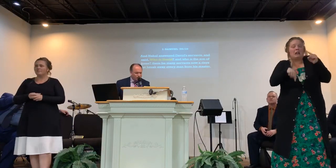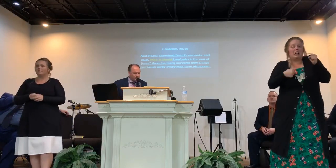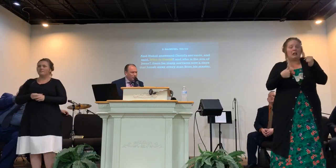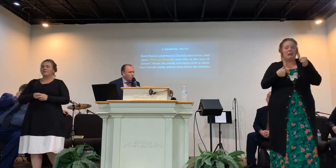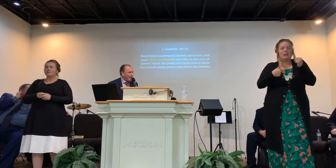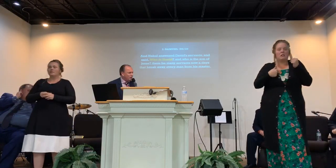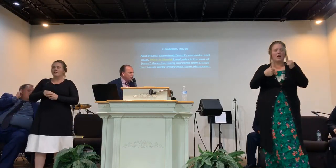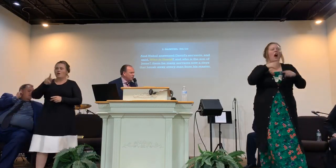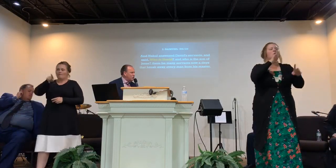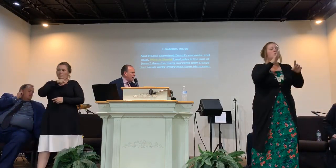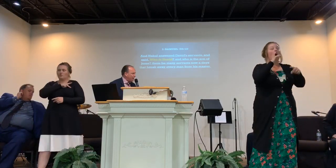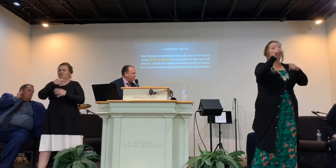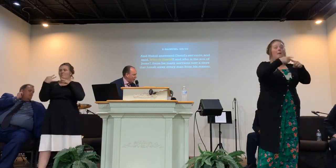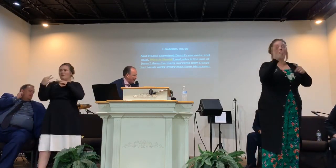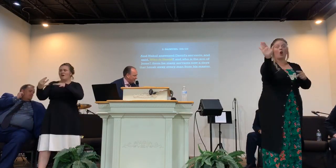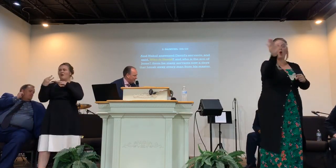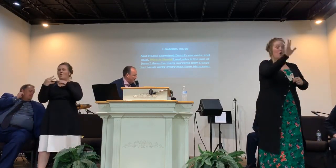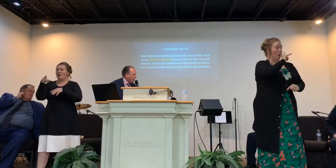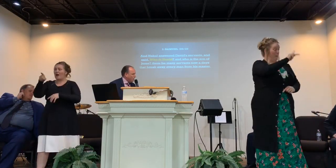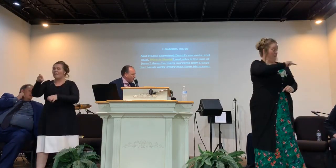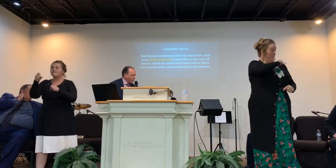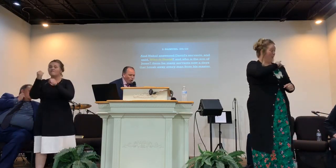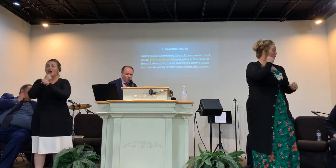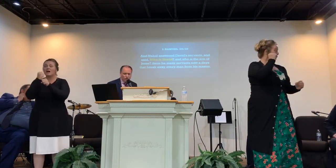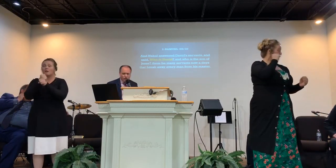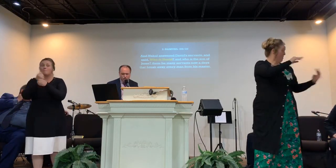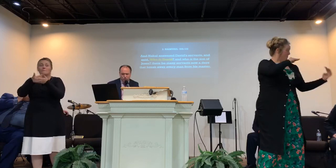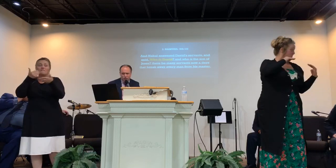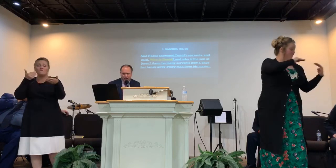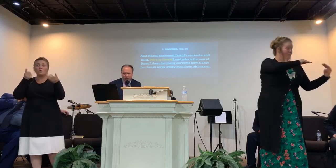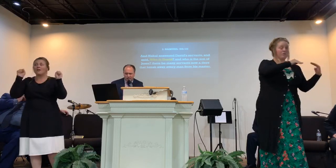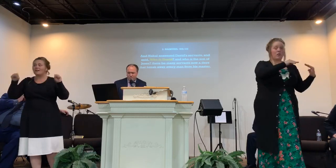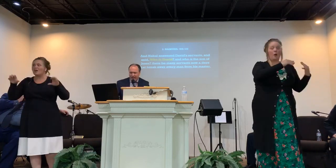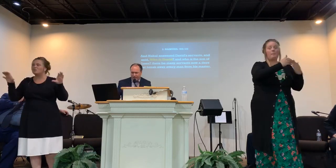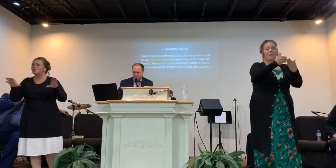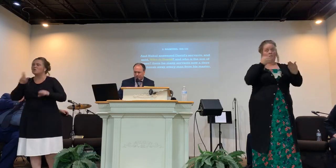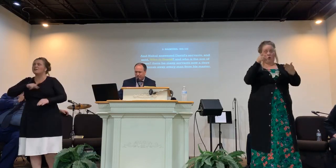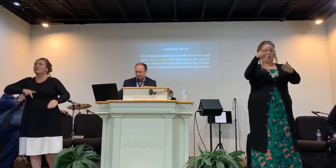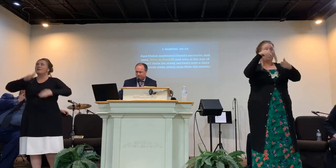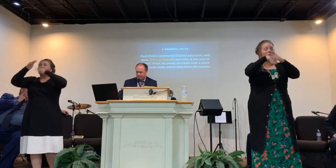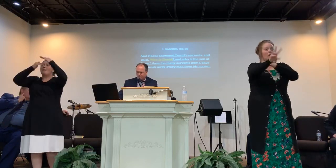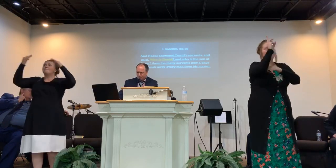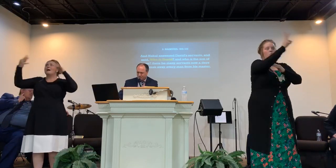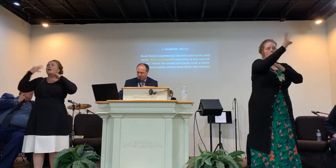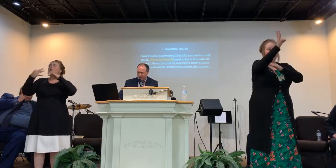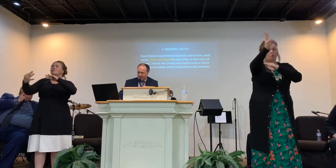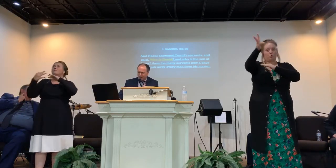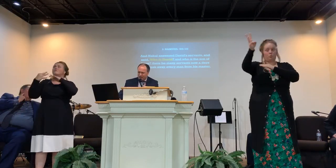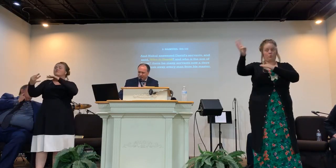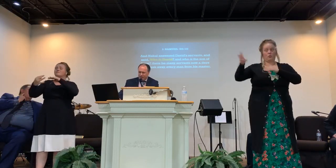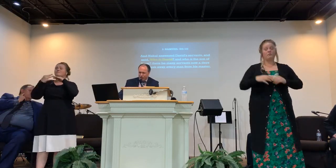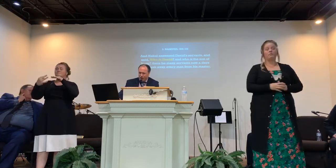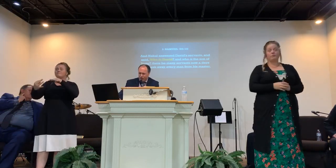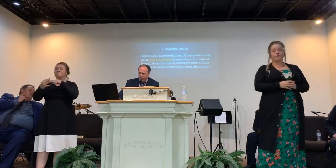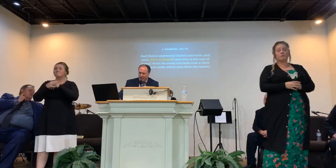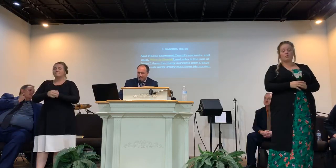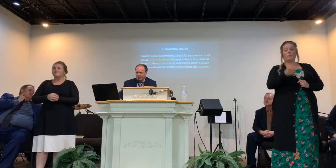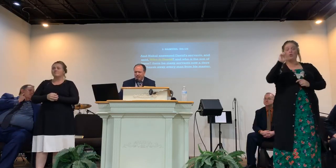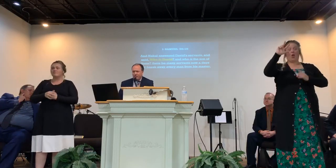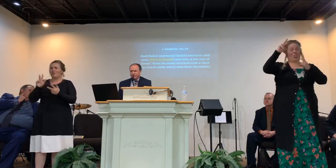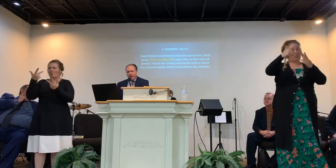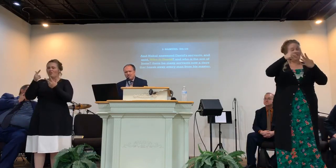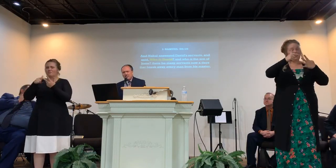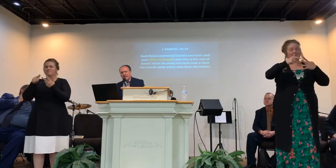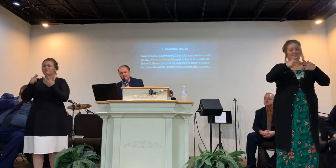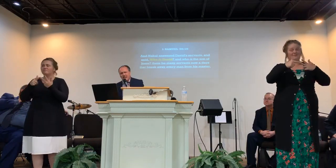about personal battles that you have to fight before you can do kingdom battles. The third thing